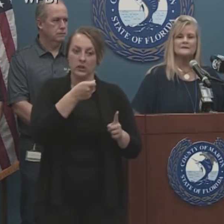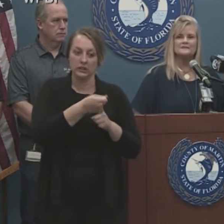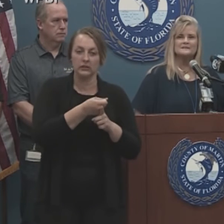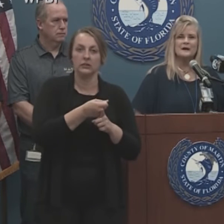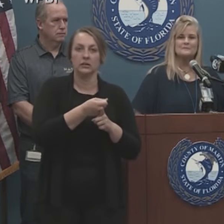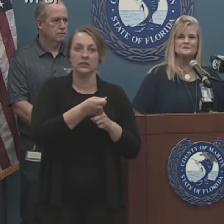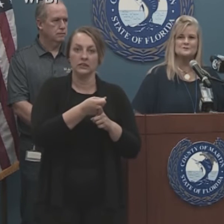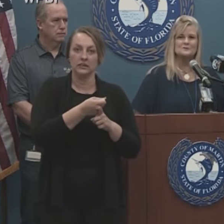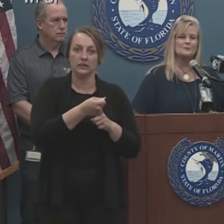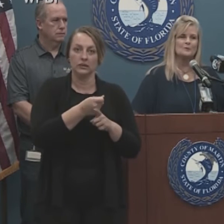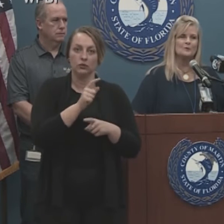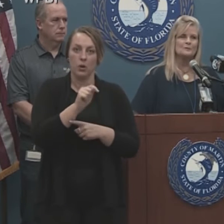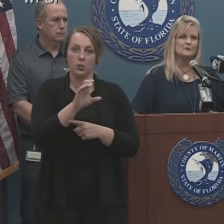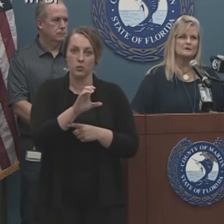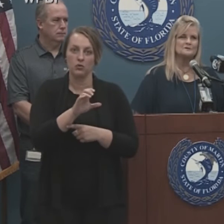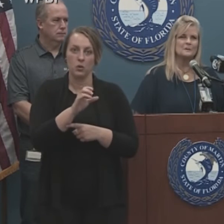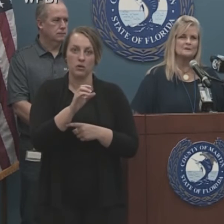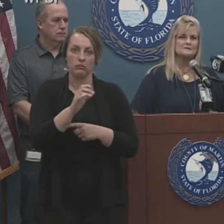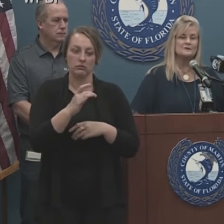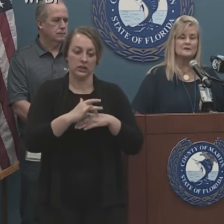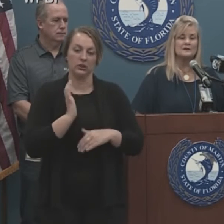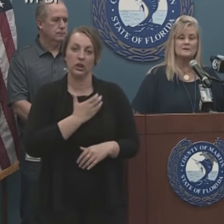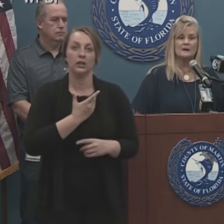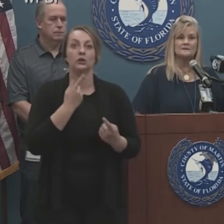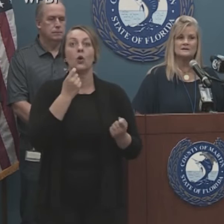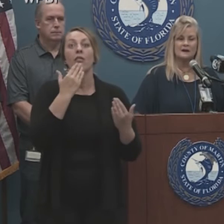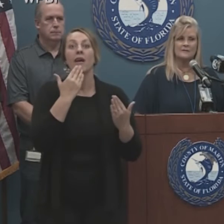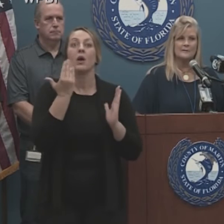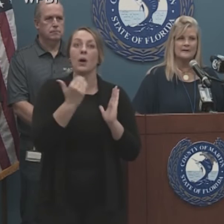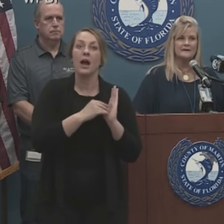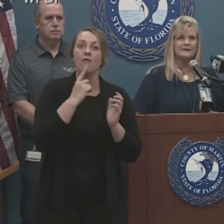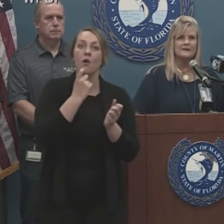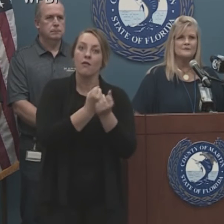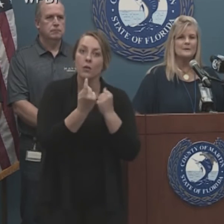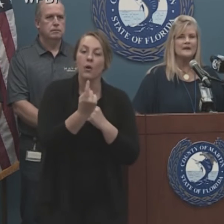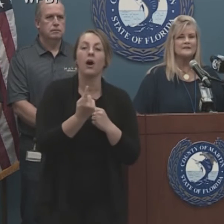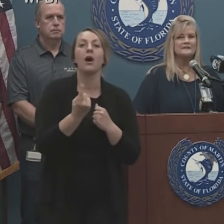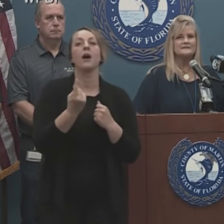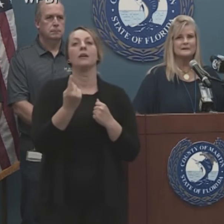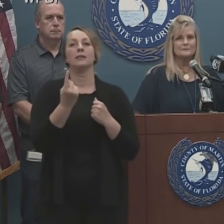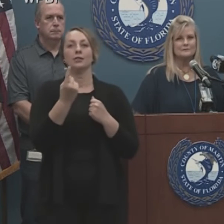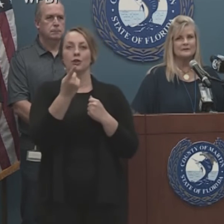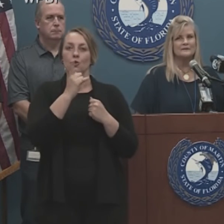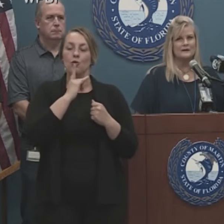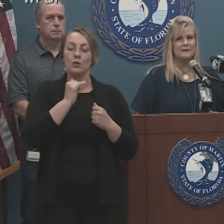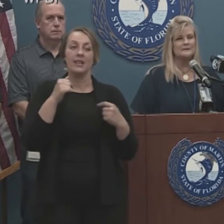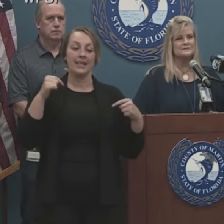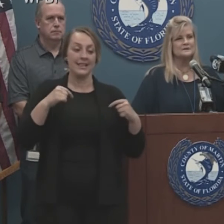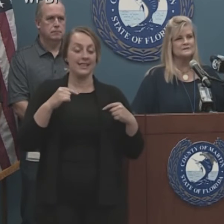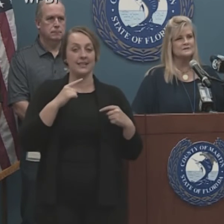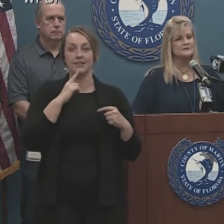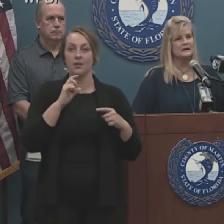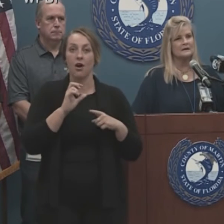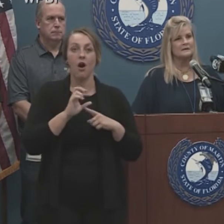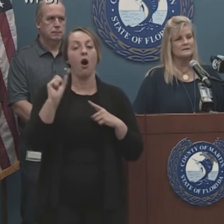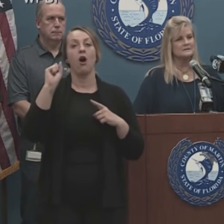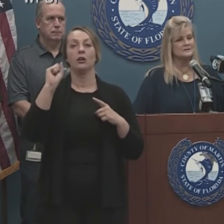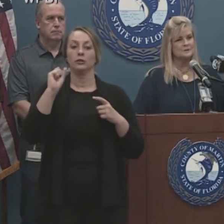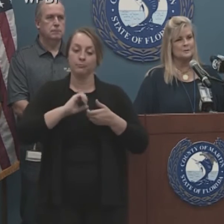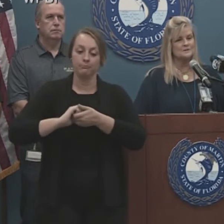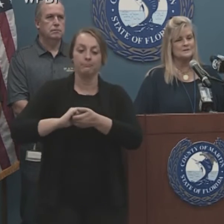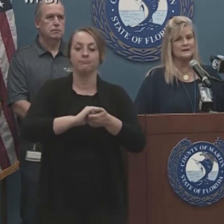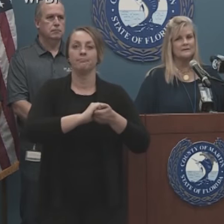storm does happen to roll through here as well. So thank you again to everybody for making this a really fabulous transition.